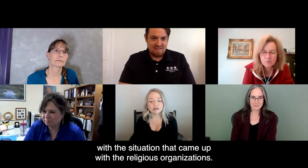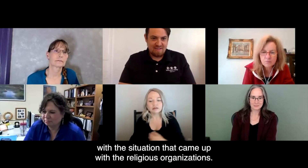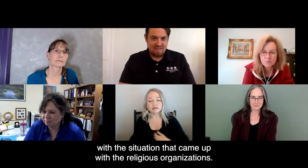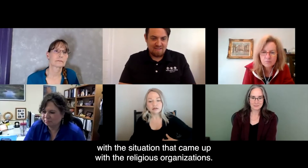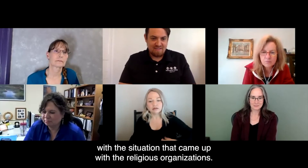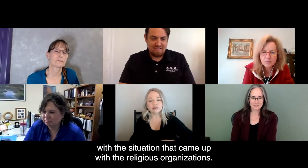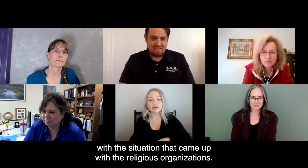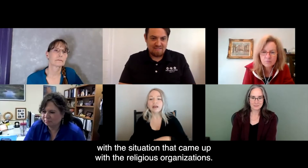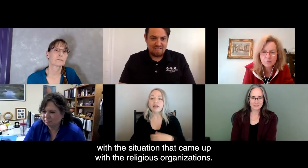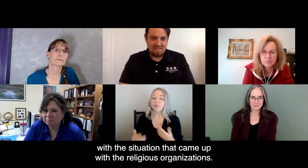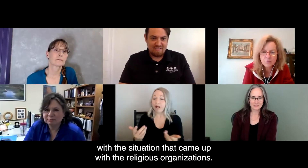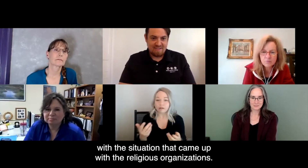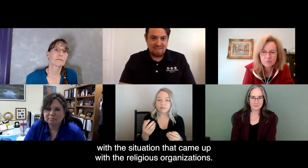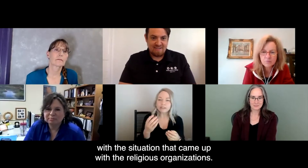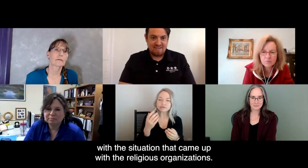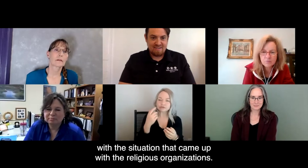the religious organizations.